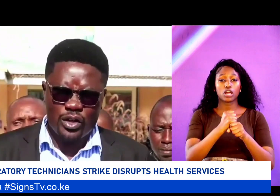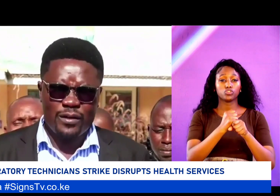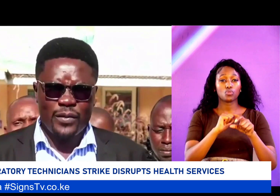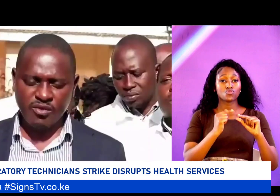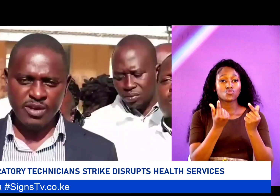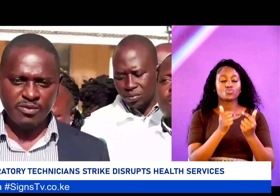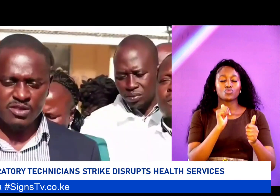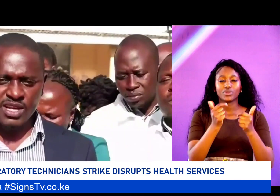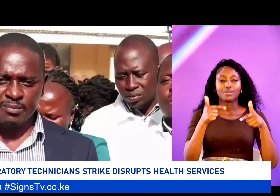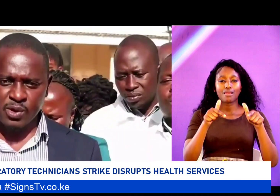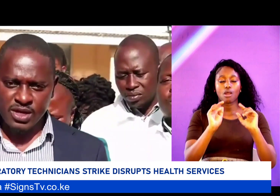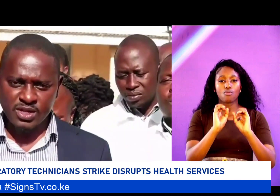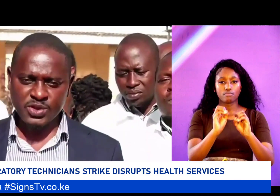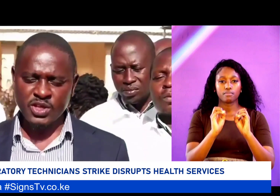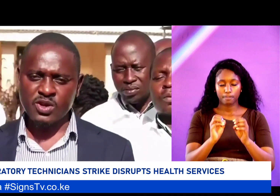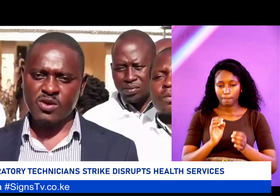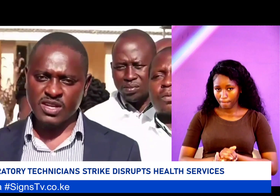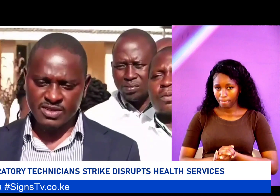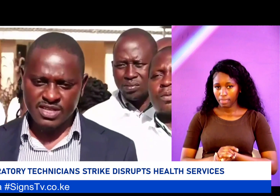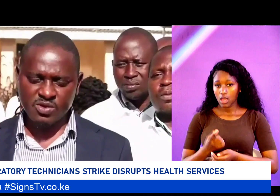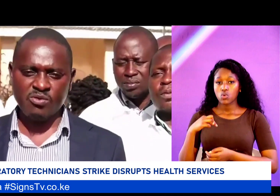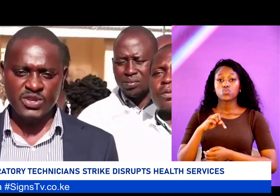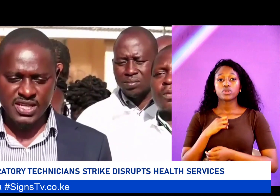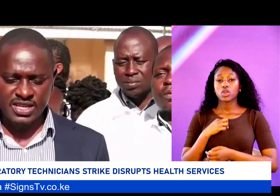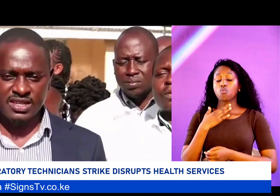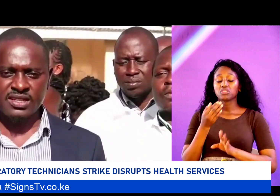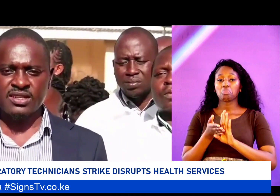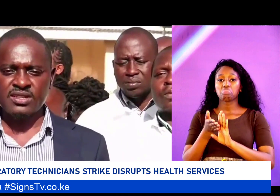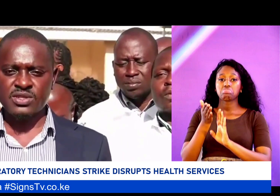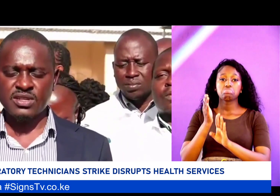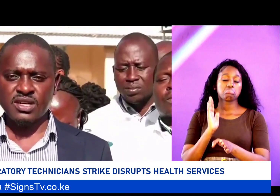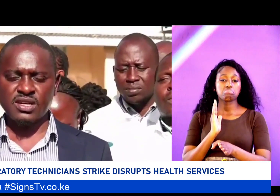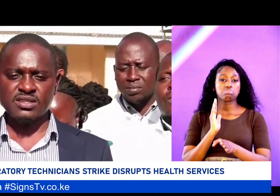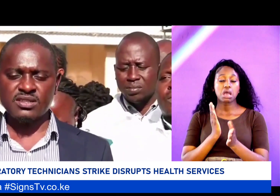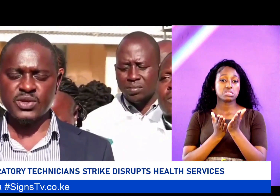that is not allowed. We have been forced by the employer to withdraw our services